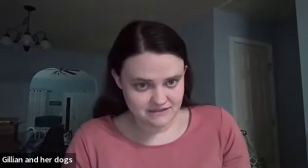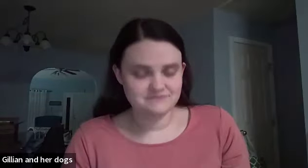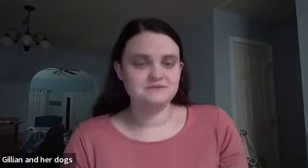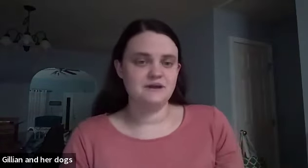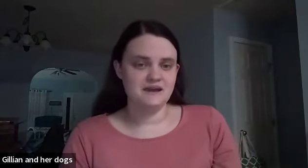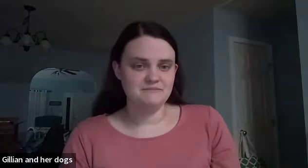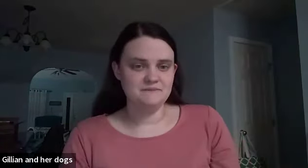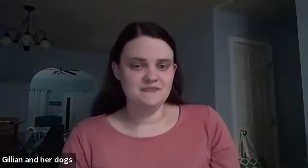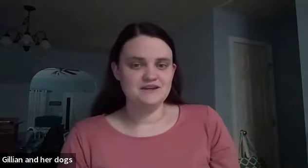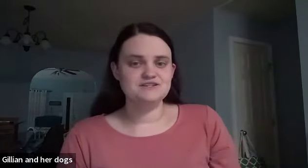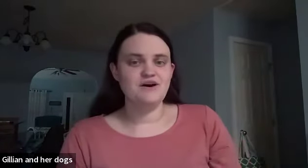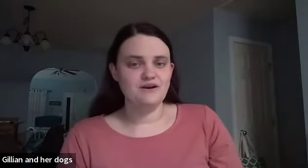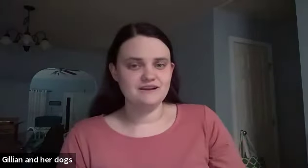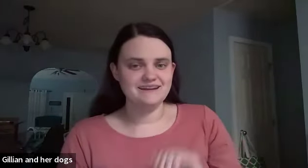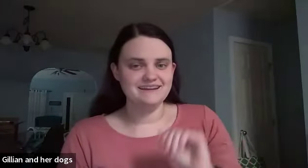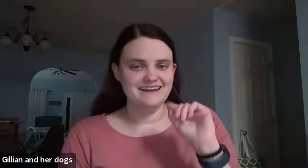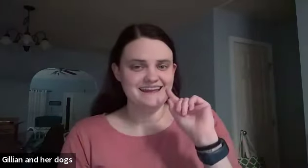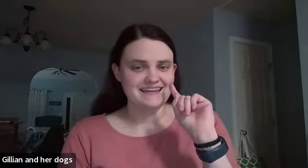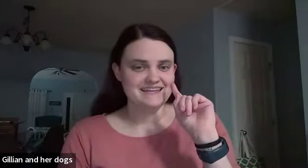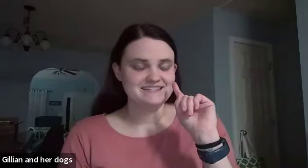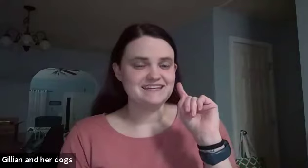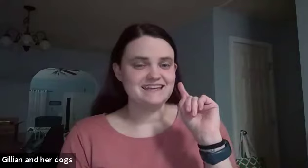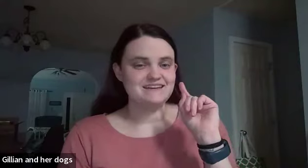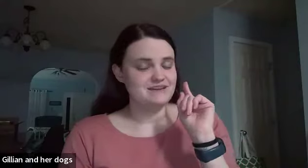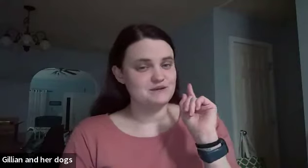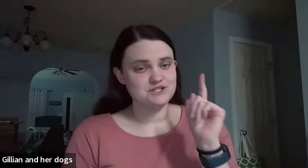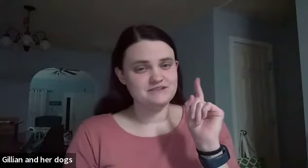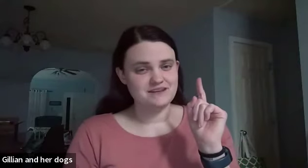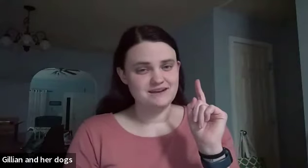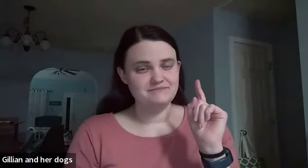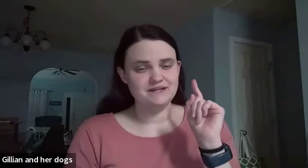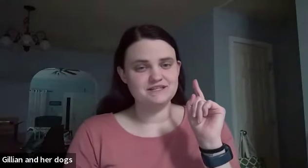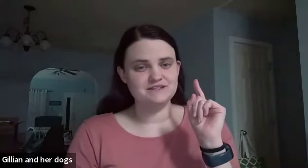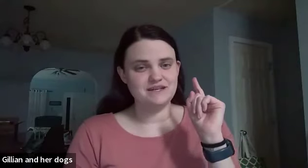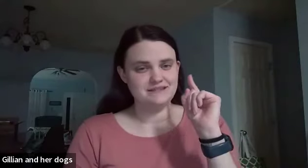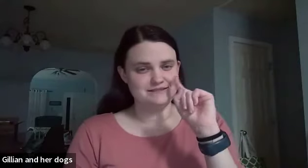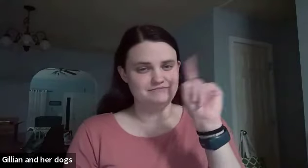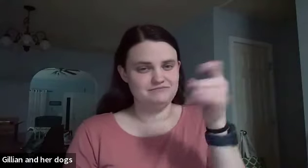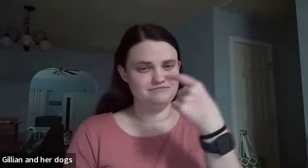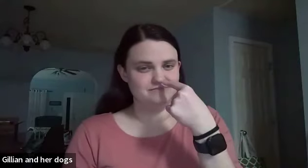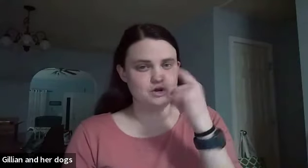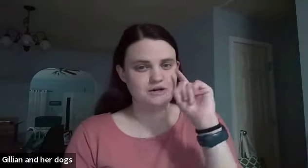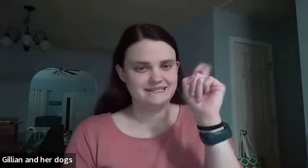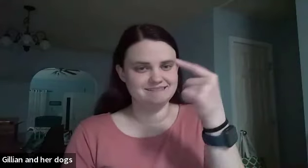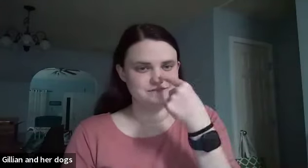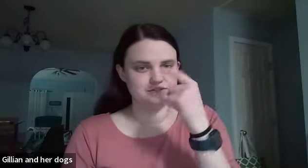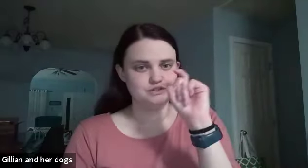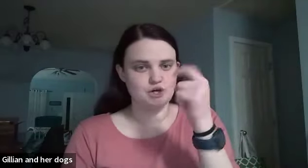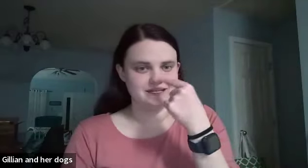Target. Okay. Target is, okay, so I'm going to show you the sign because it's Target.